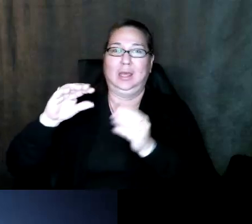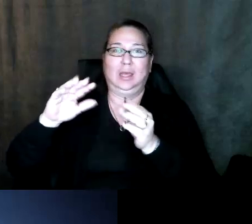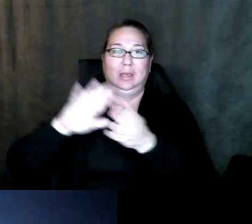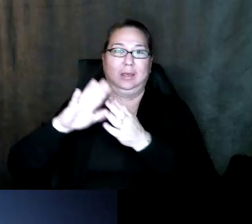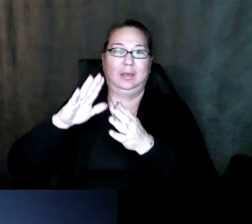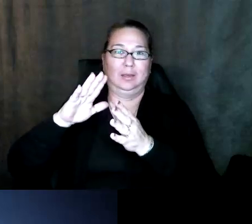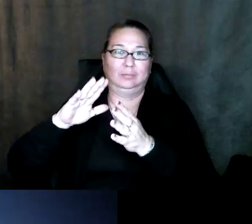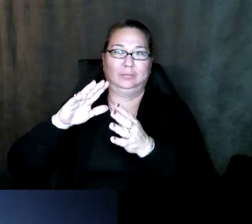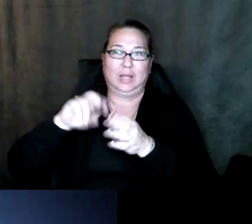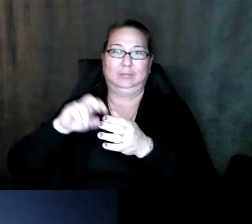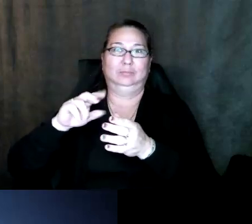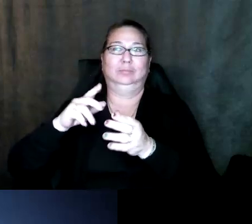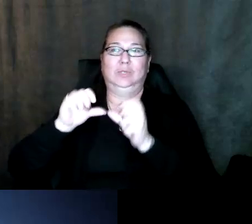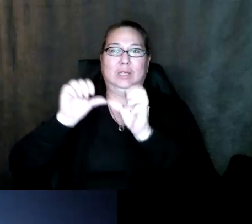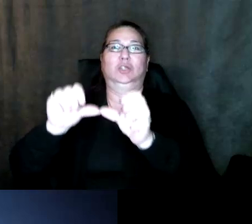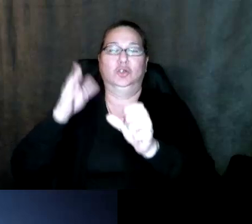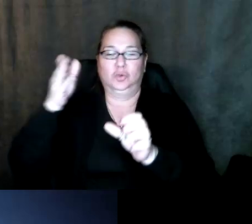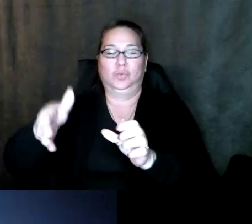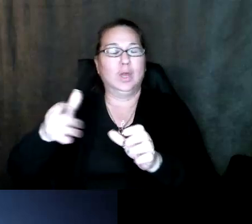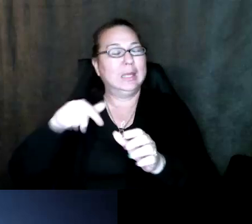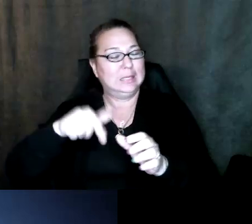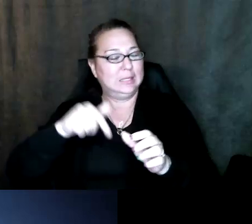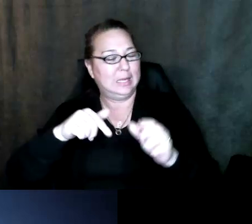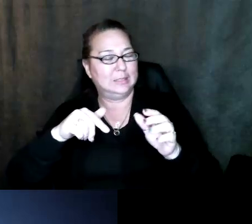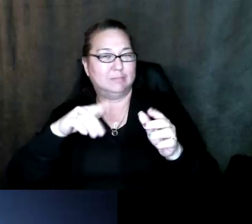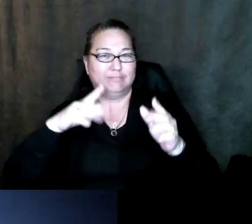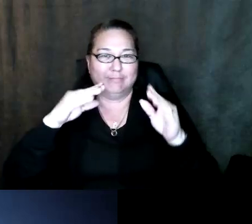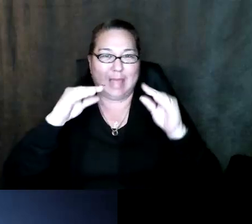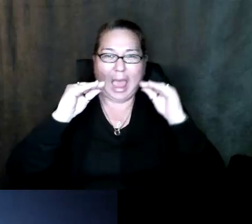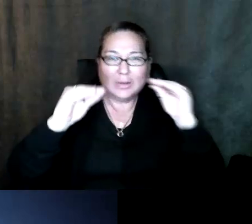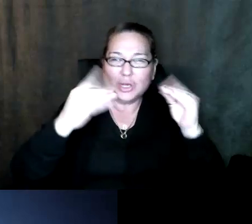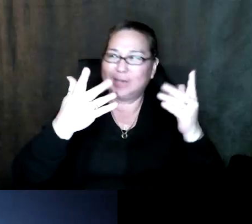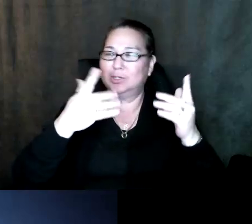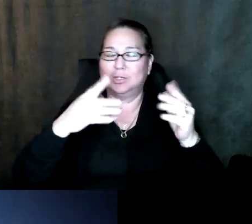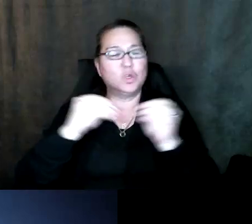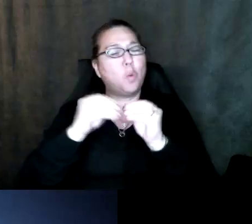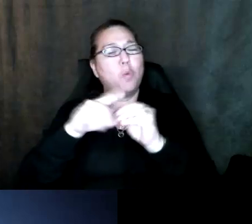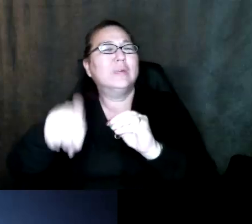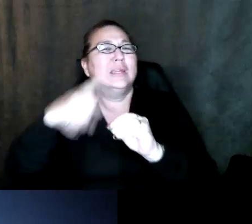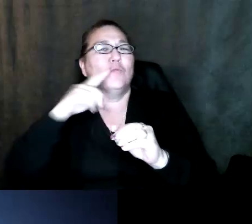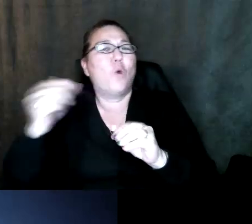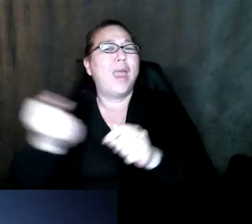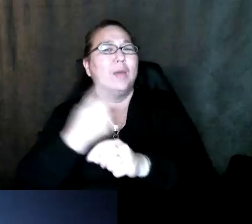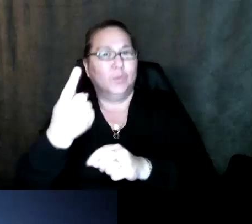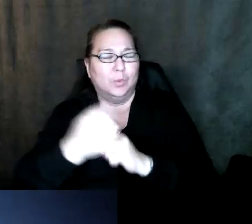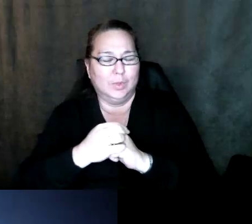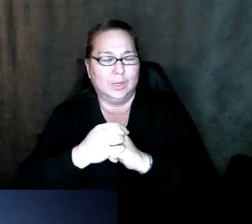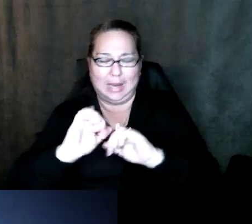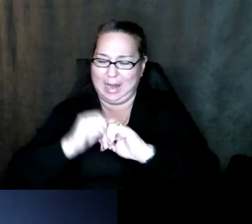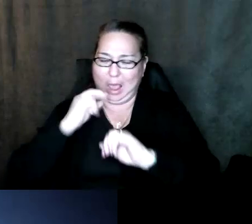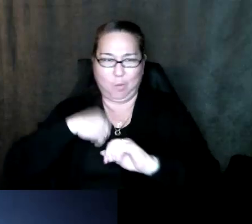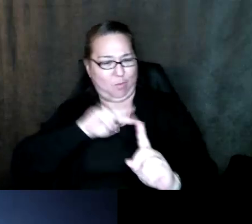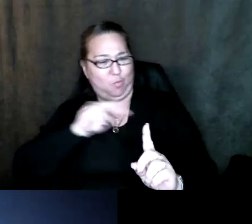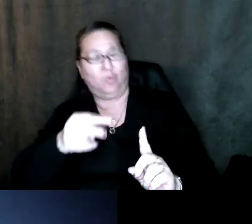school education is more of a need for everybody. And the way I look at it, it's